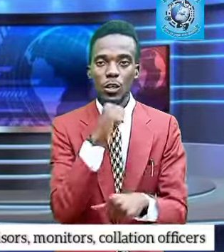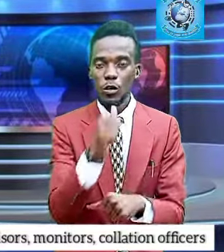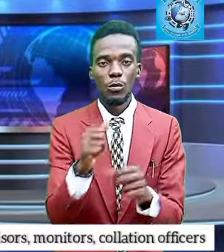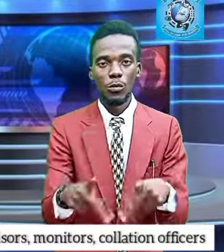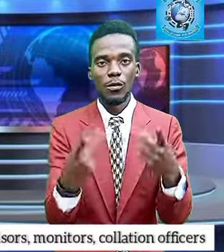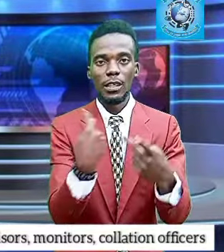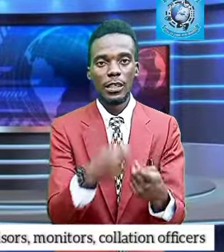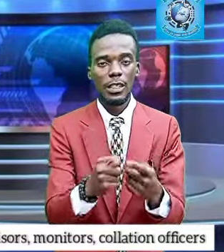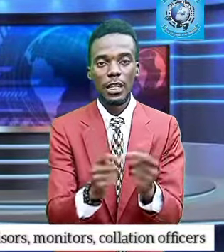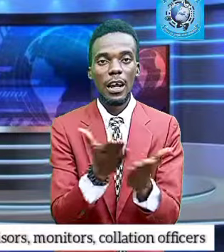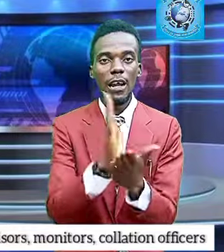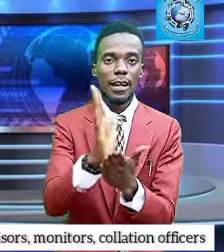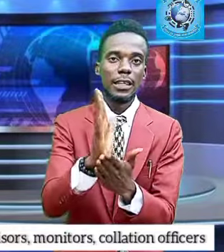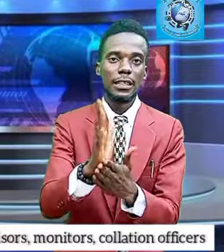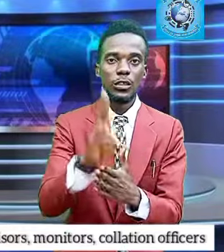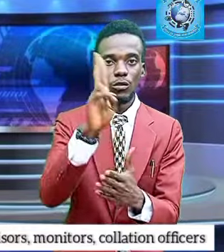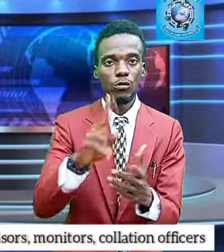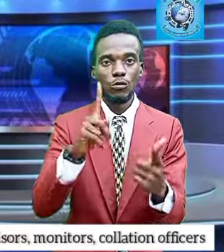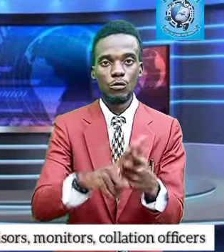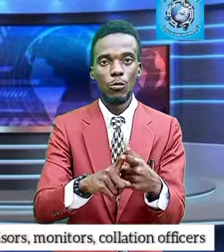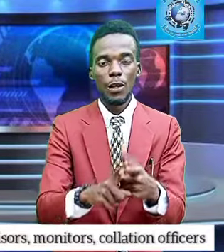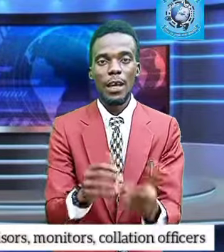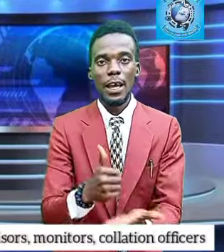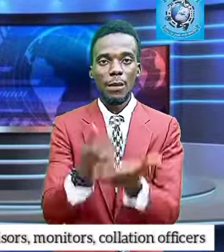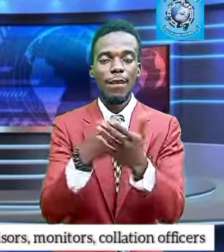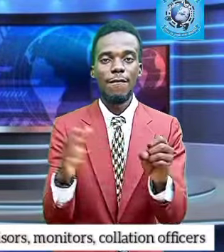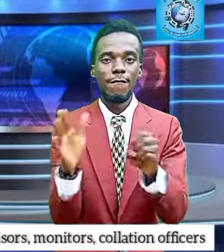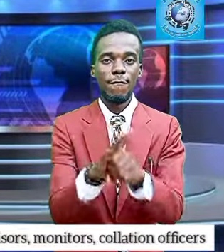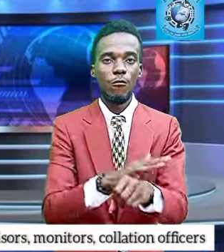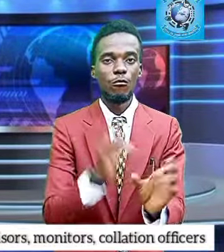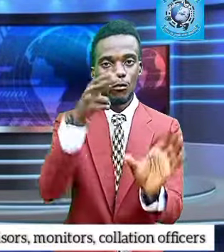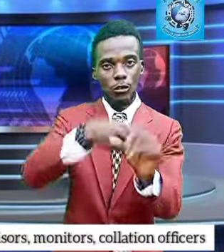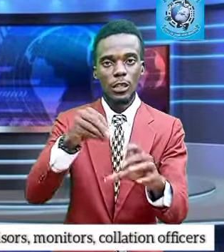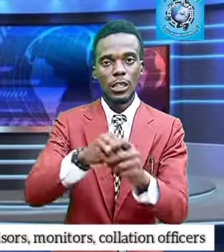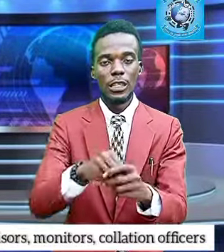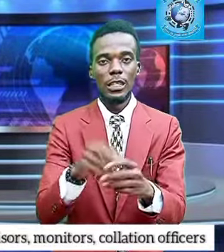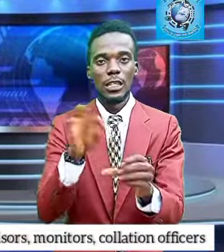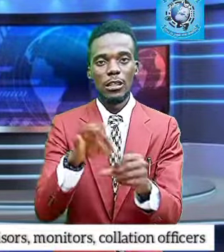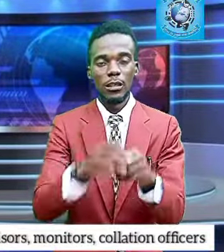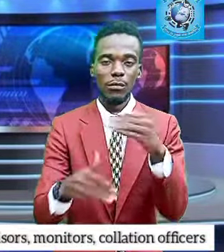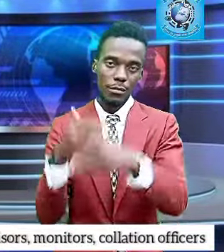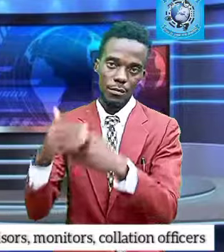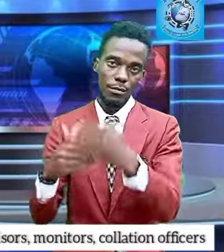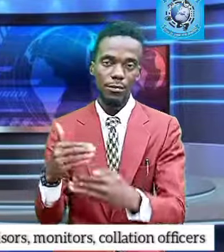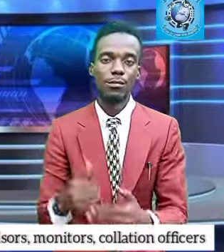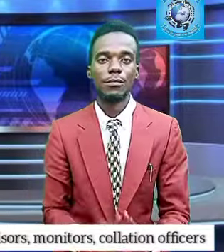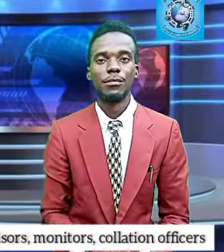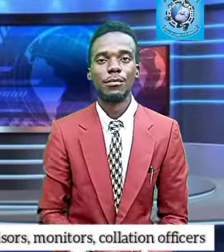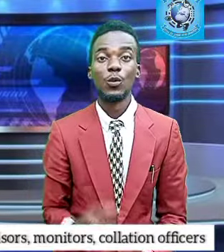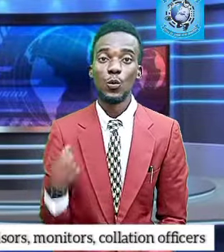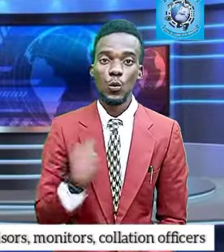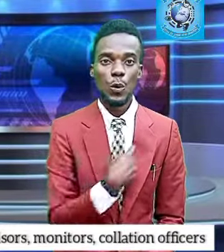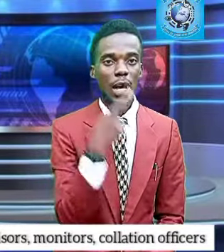appropriate interventions needed to facilitate their full participation in the electoral process. We